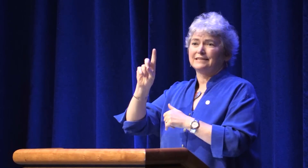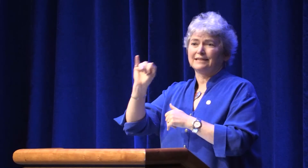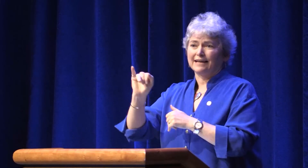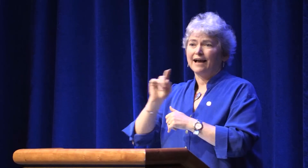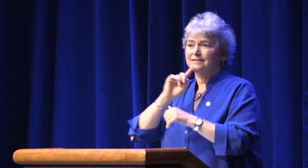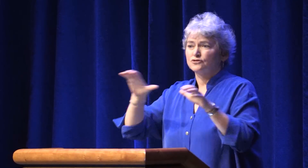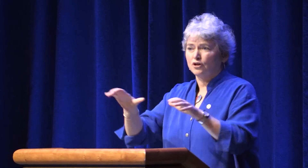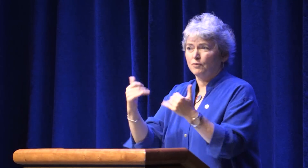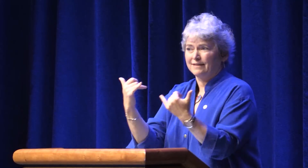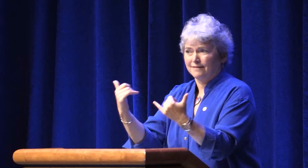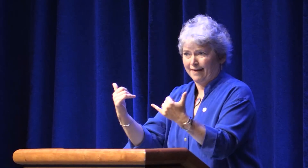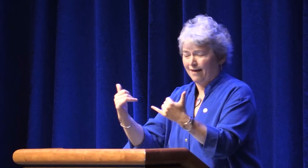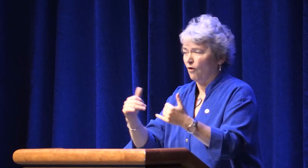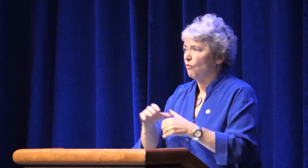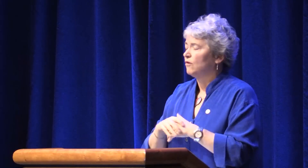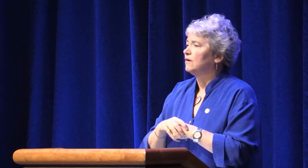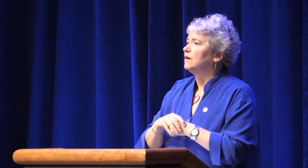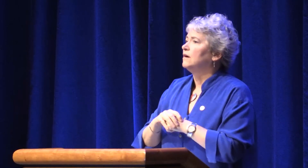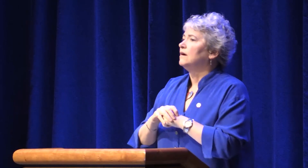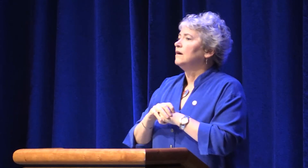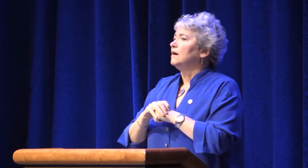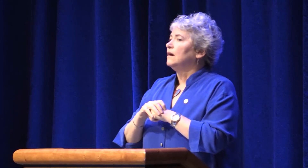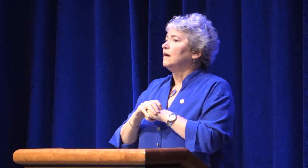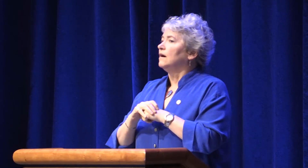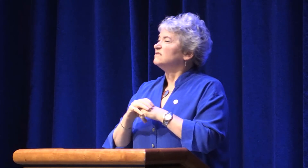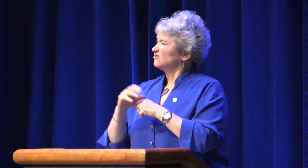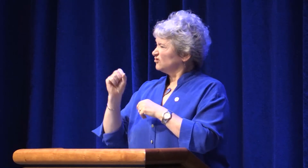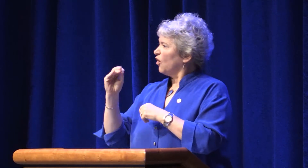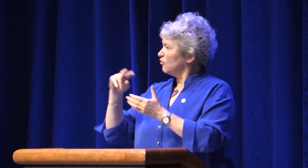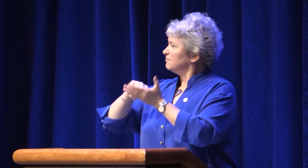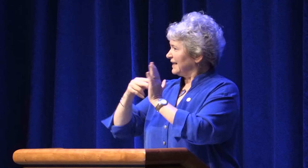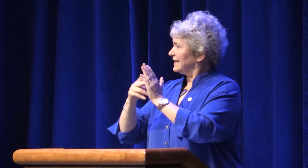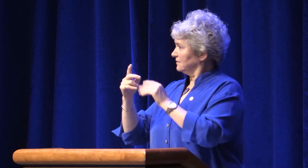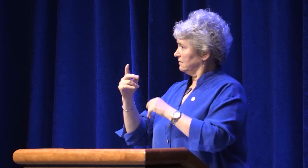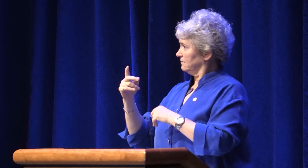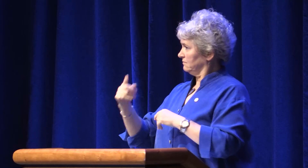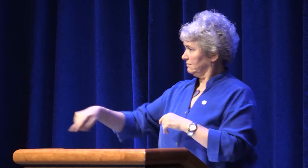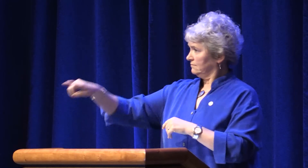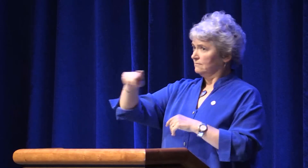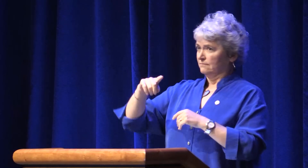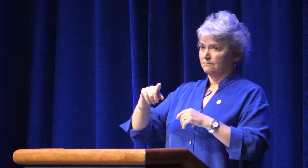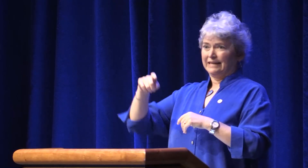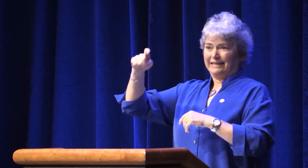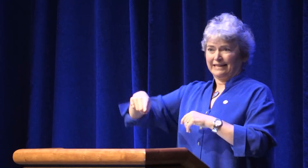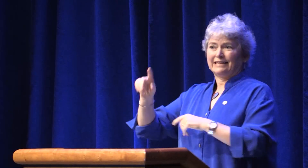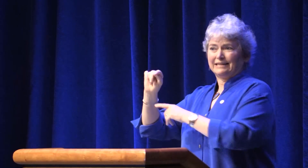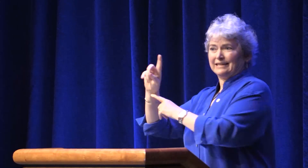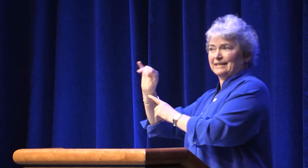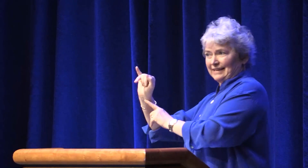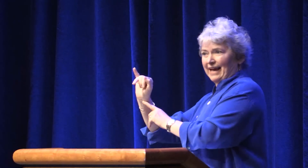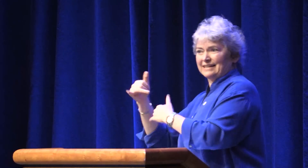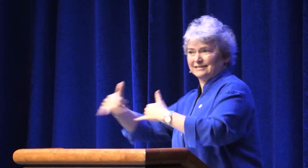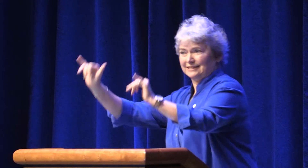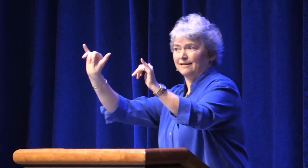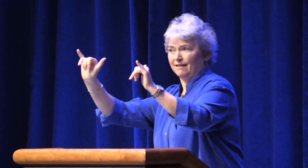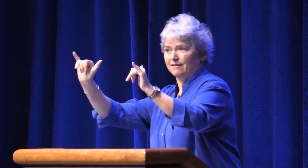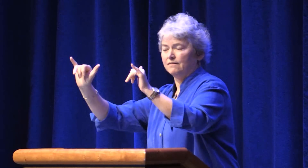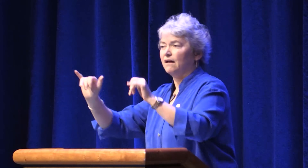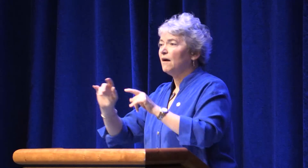and peers. And those are some of the things that are on TDI's plate that are teed up for the future, which means, of course, that we still